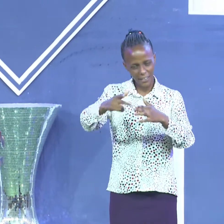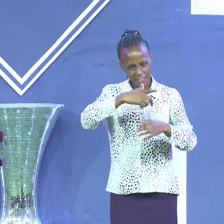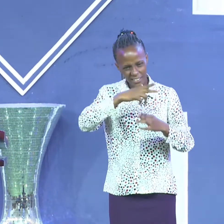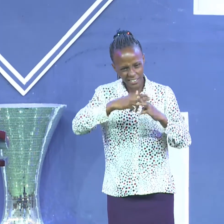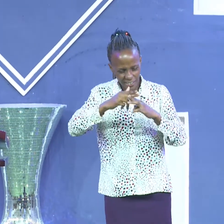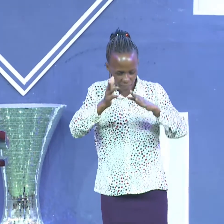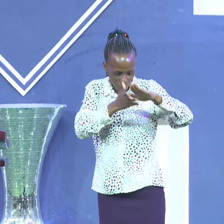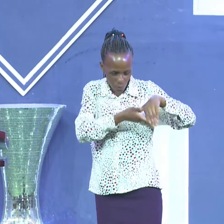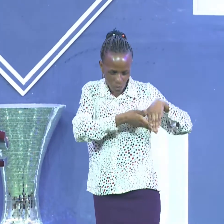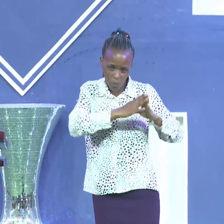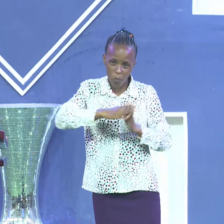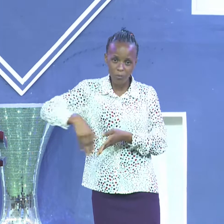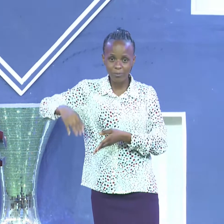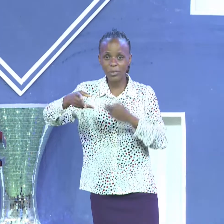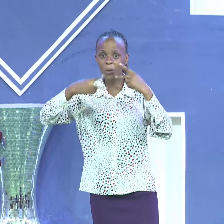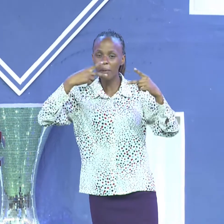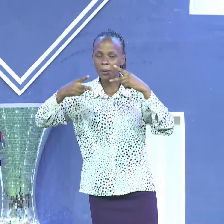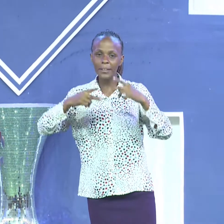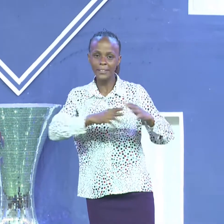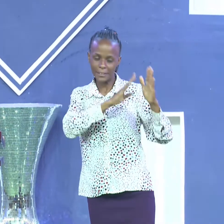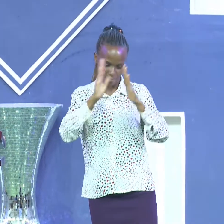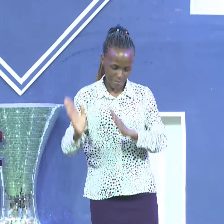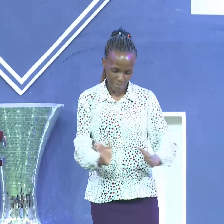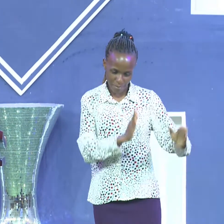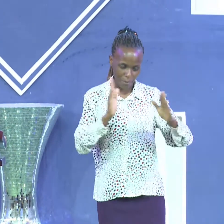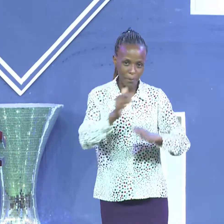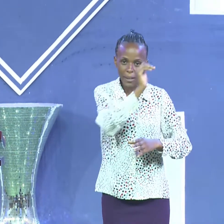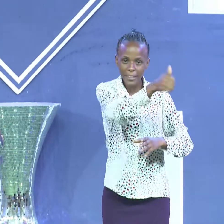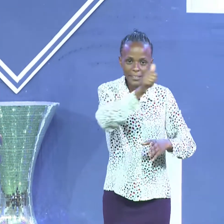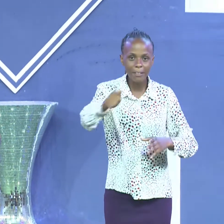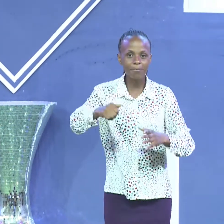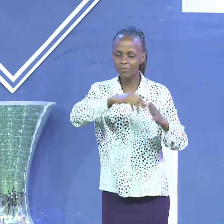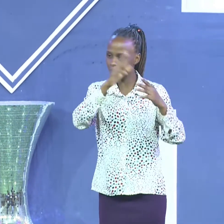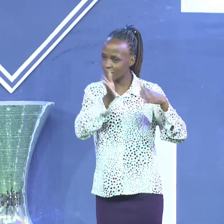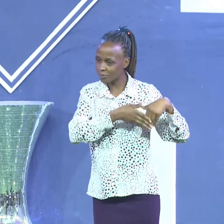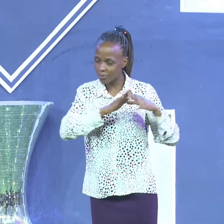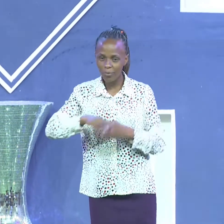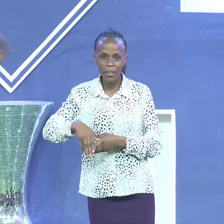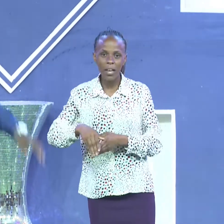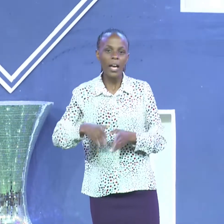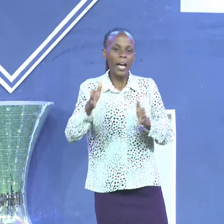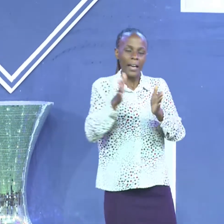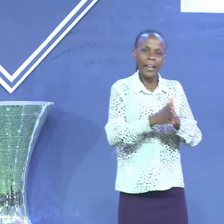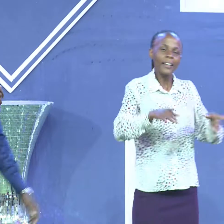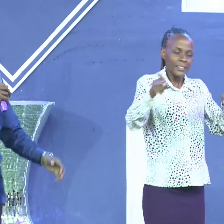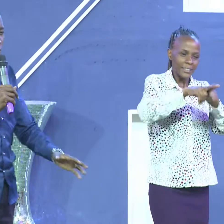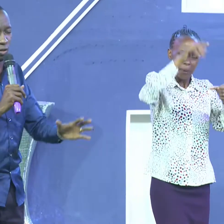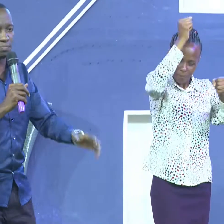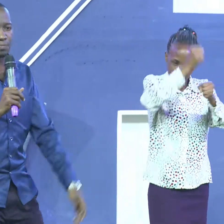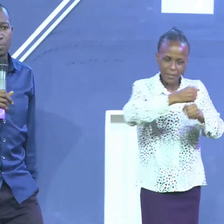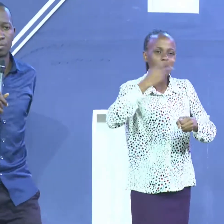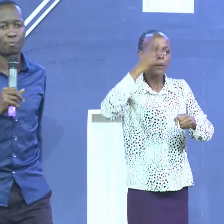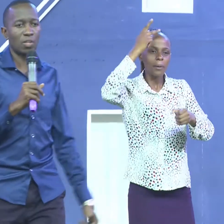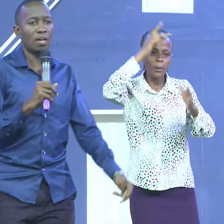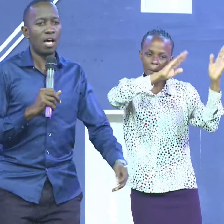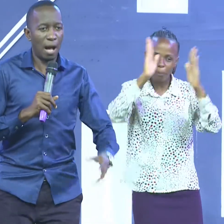There is a man they were going to introduce. They got ready to be introduced. And